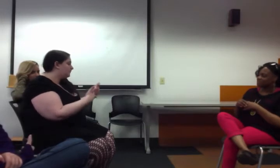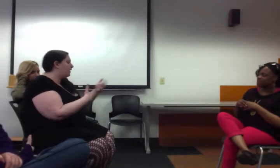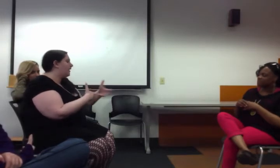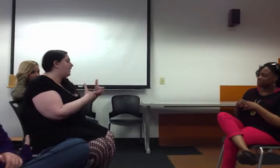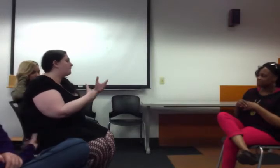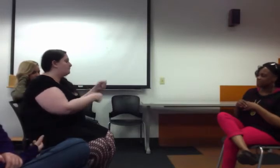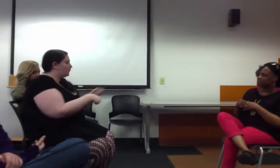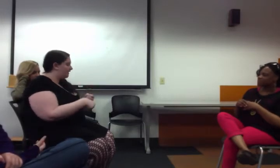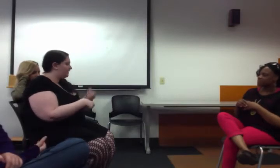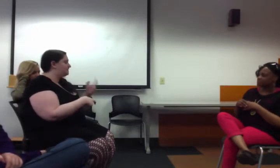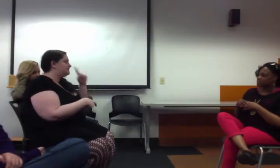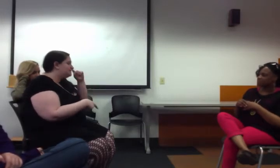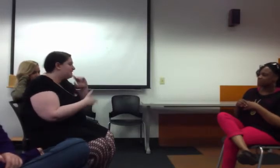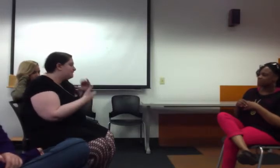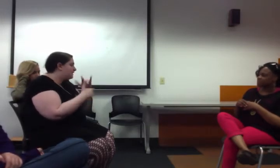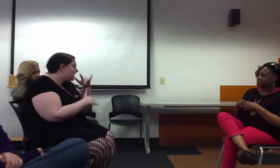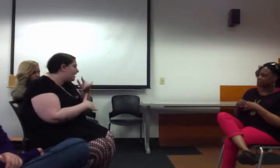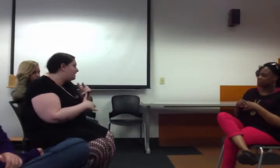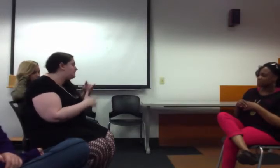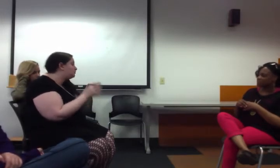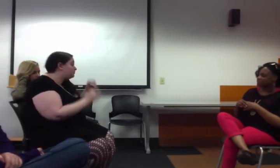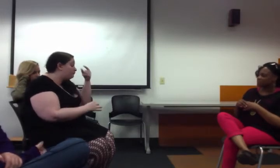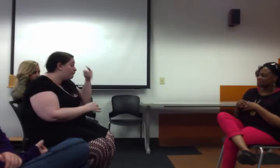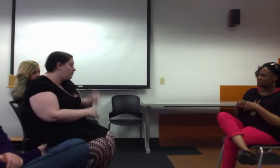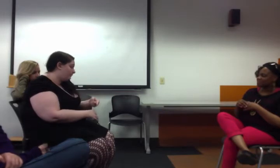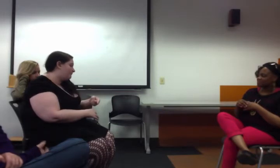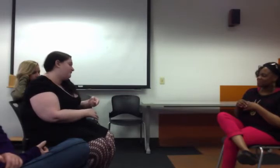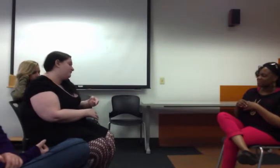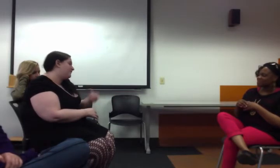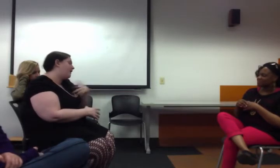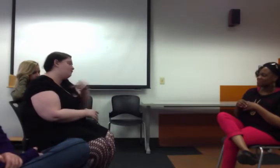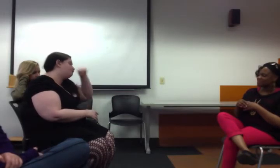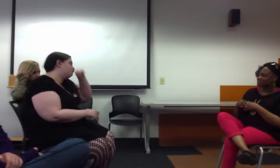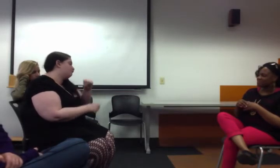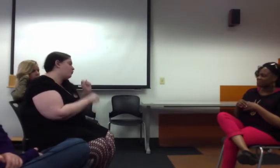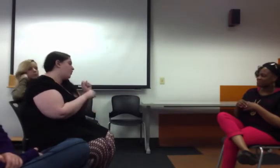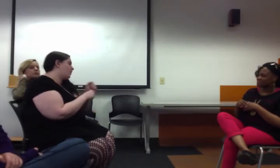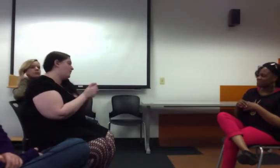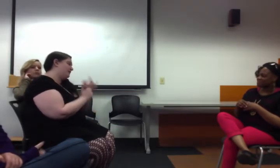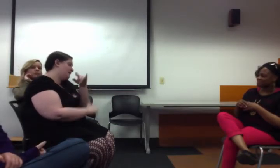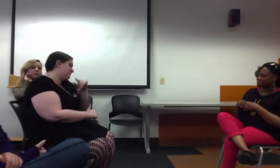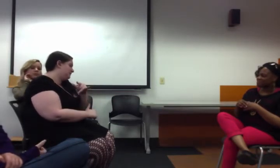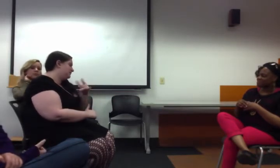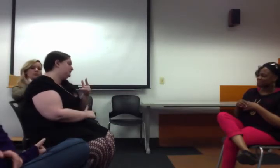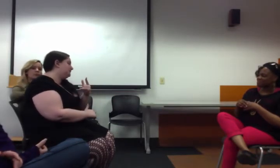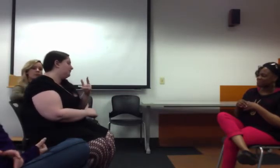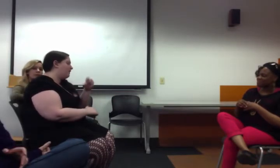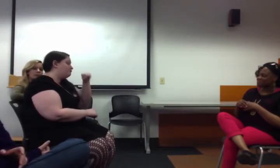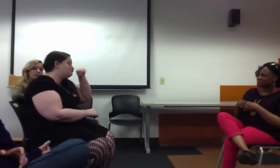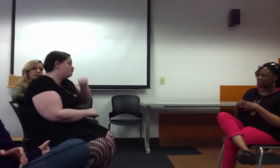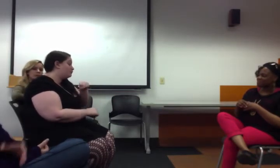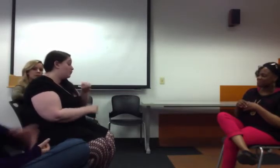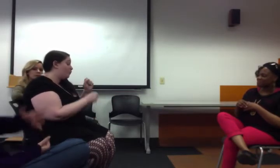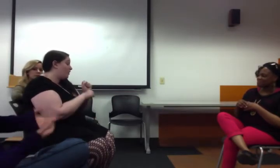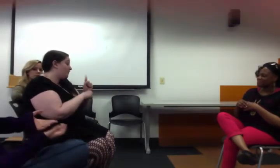and doing interpreting for them, because I love working with kids and I love working with deaf and I love acting. So